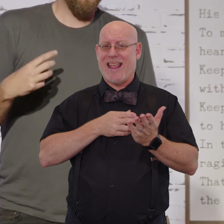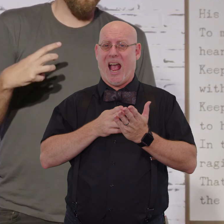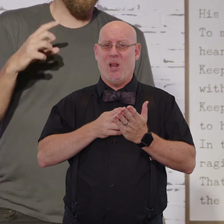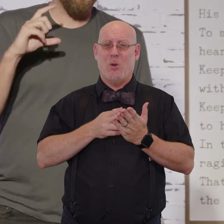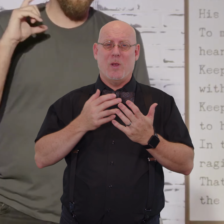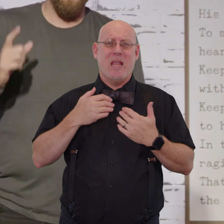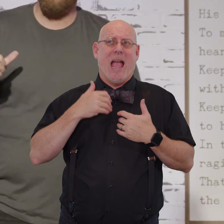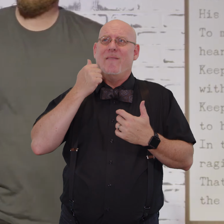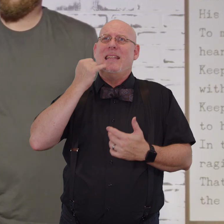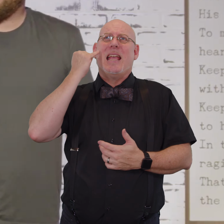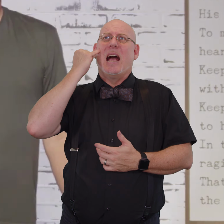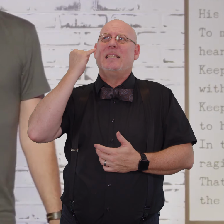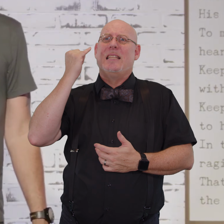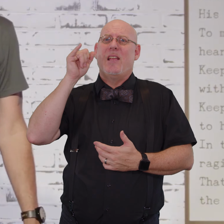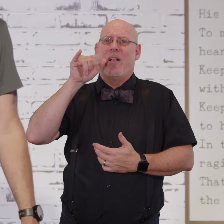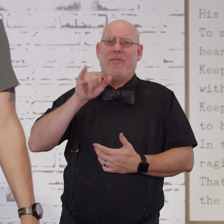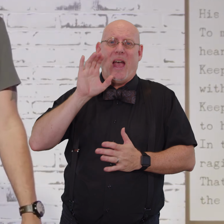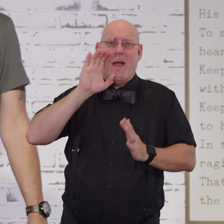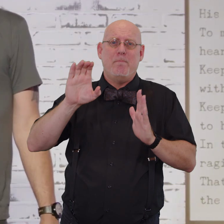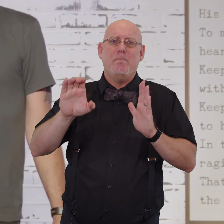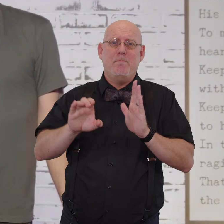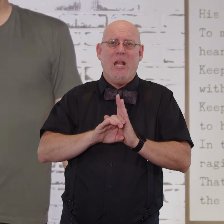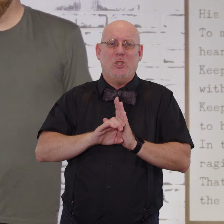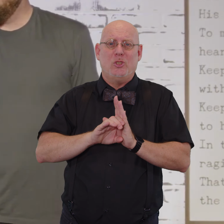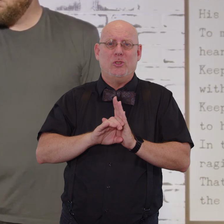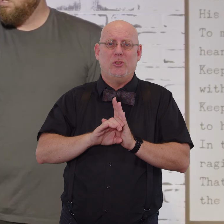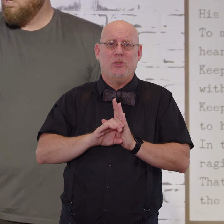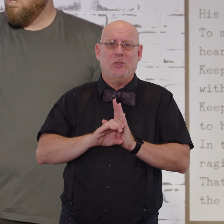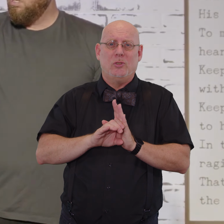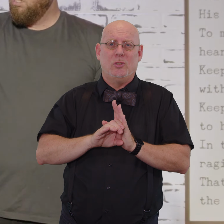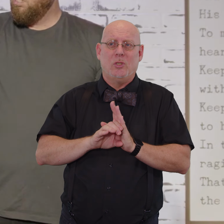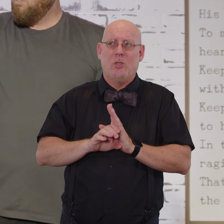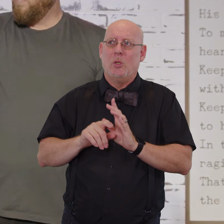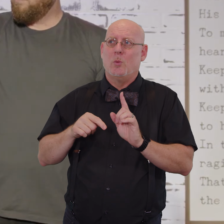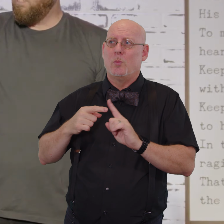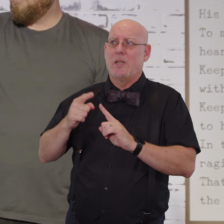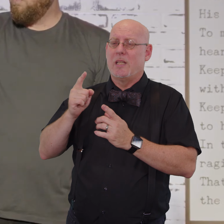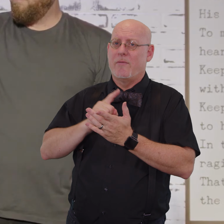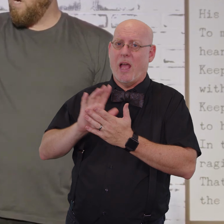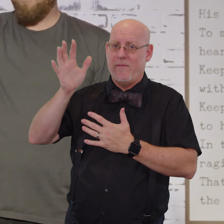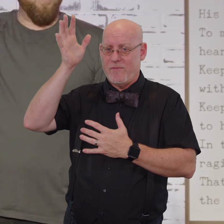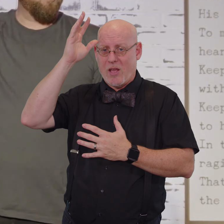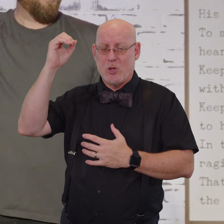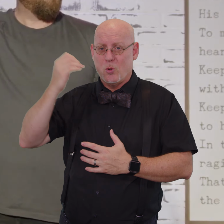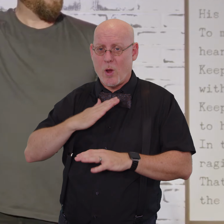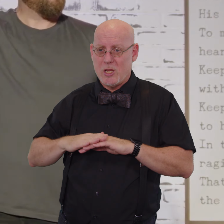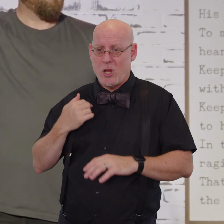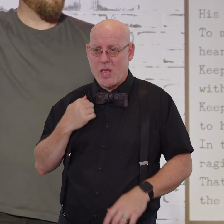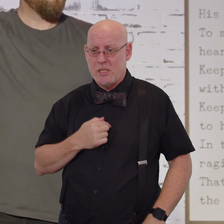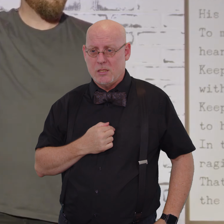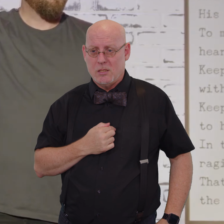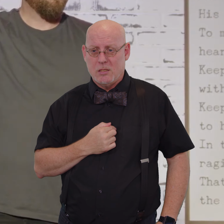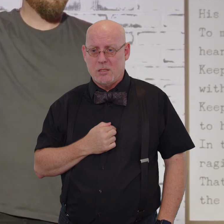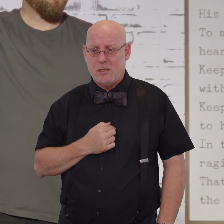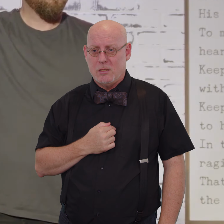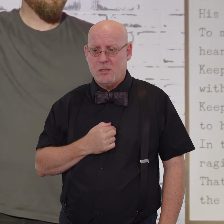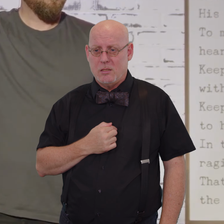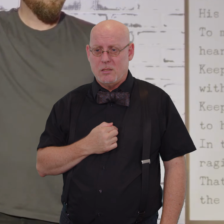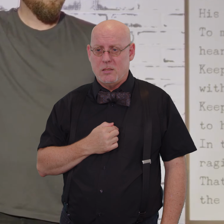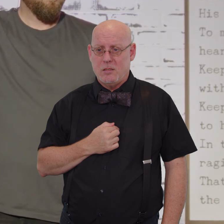let's be honest we have any concepts of that picture when it comes to divine fatherly grace upon us